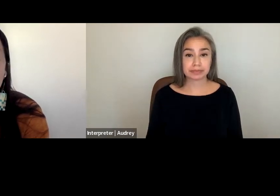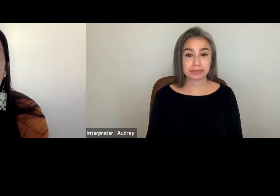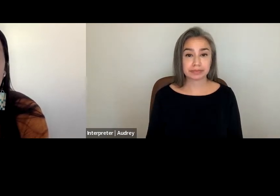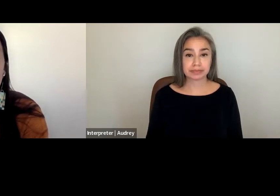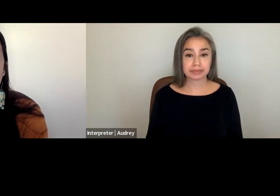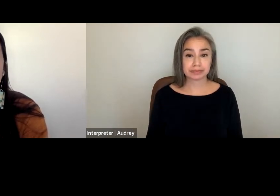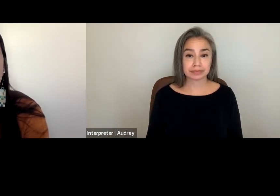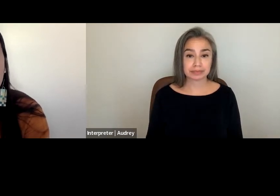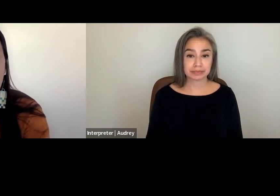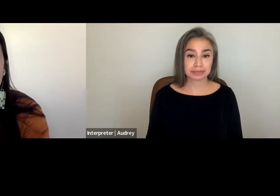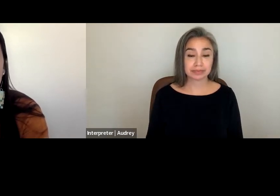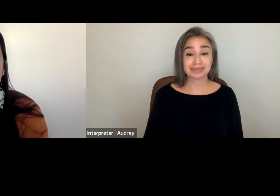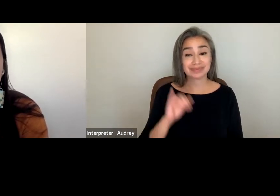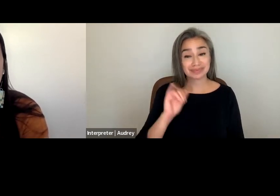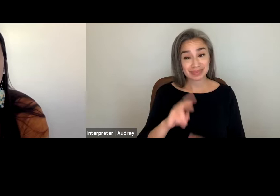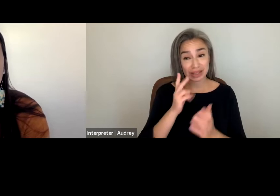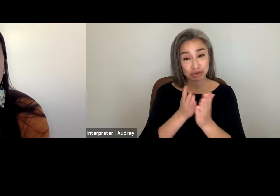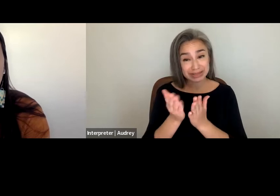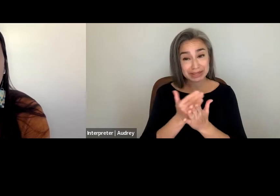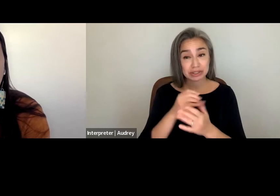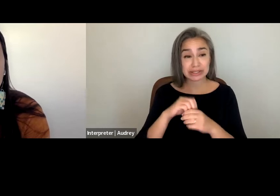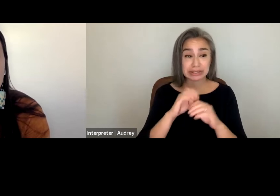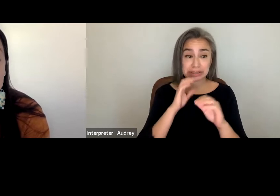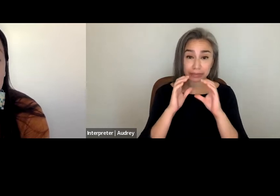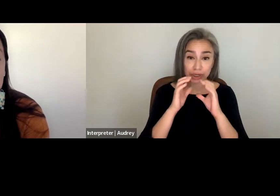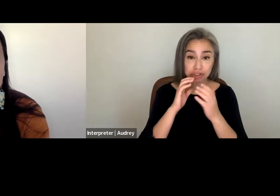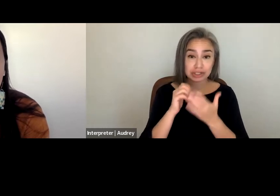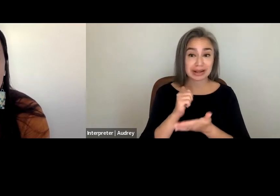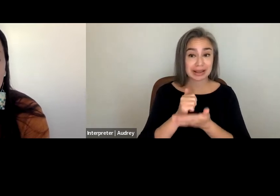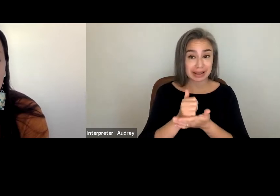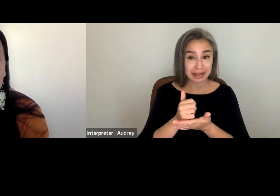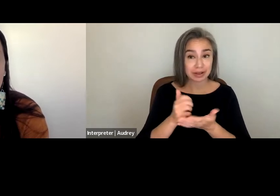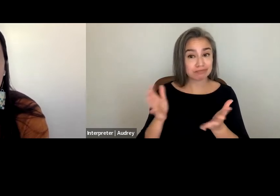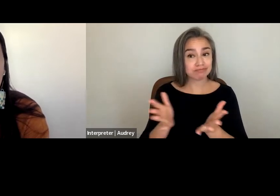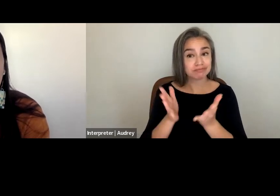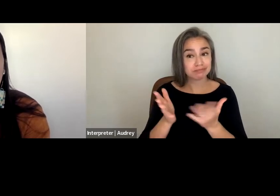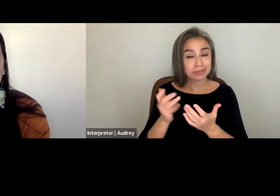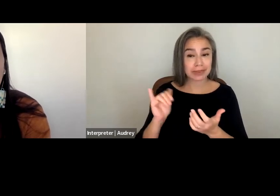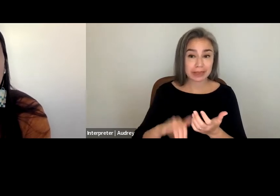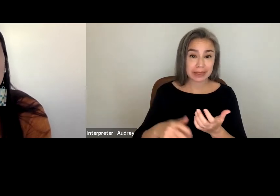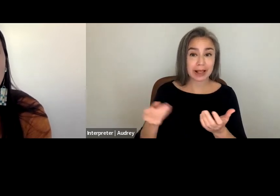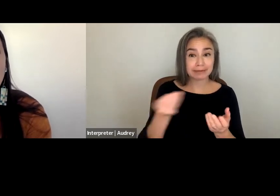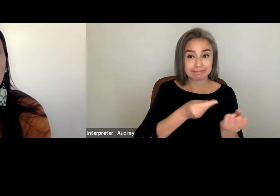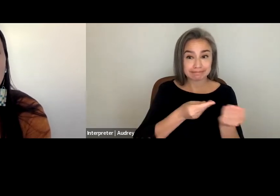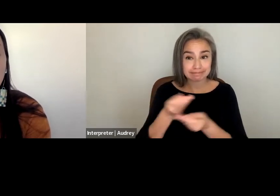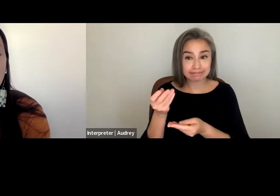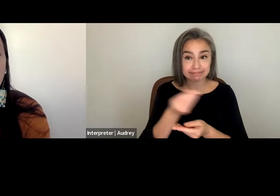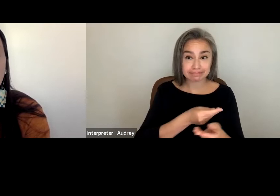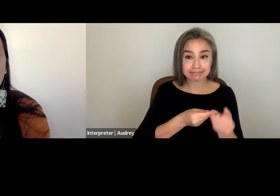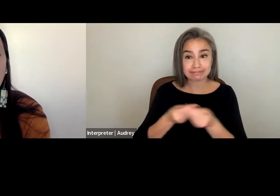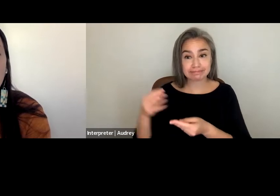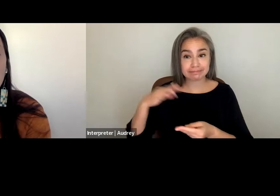This transparency in communication helps facilitate reciprocity. We're going to be talking